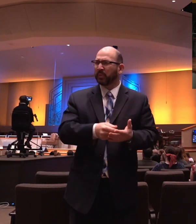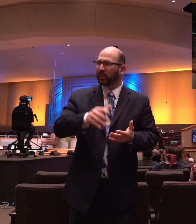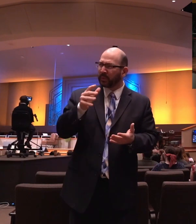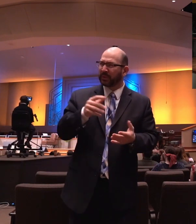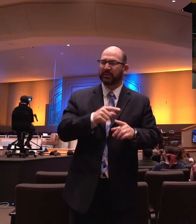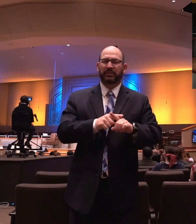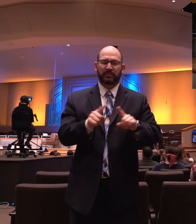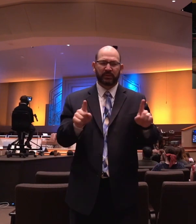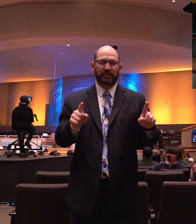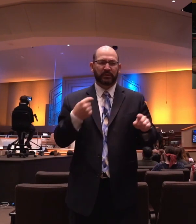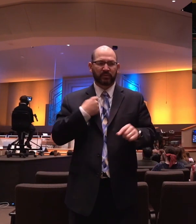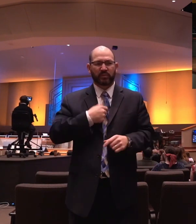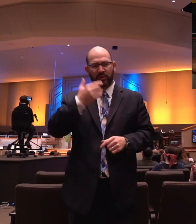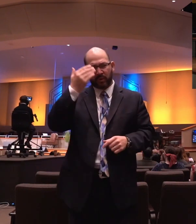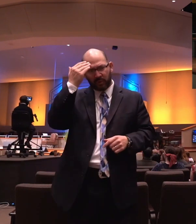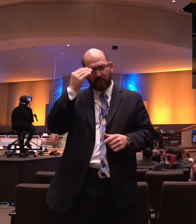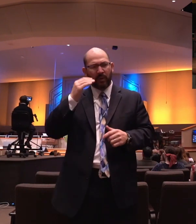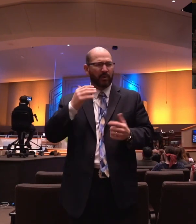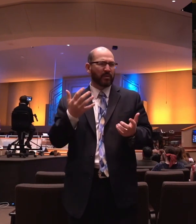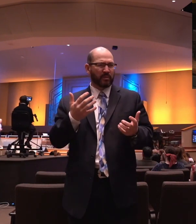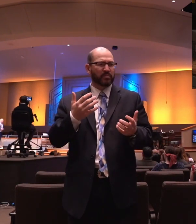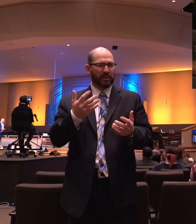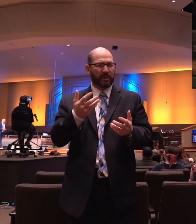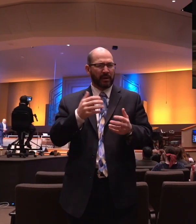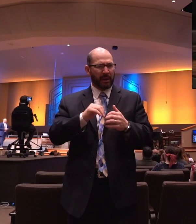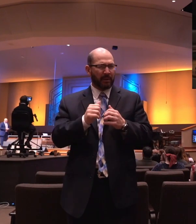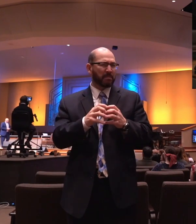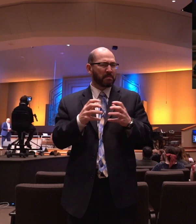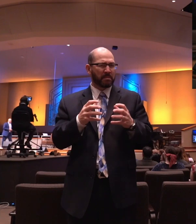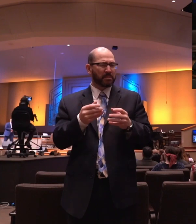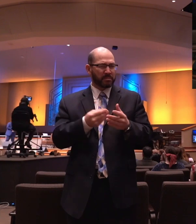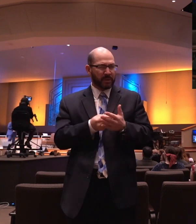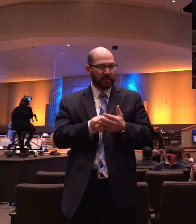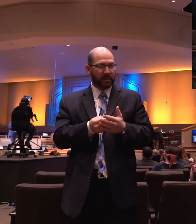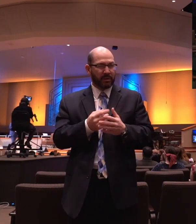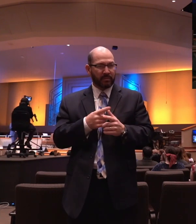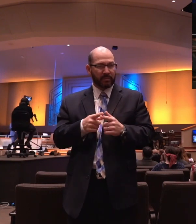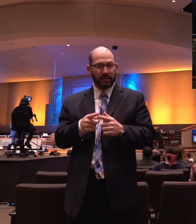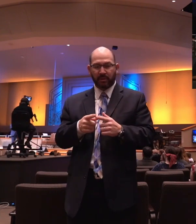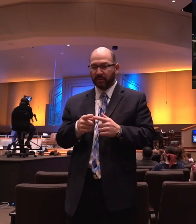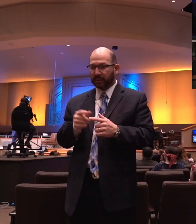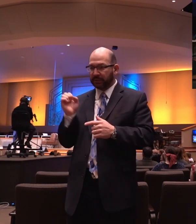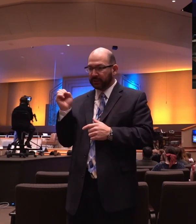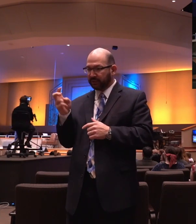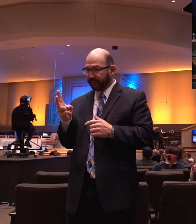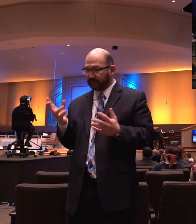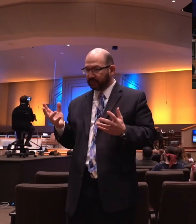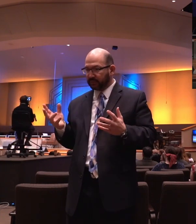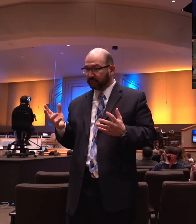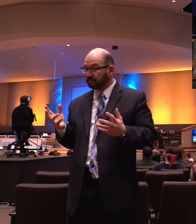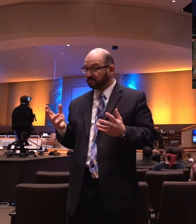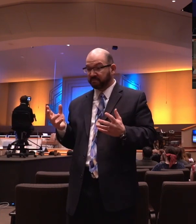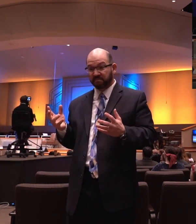but at least we knew what we had to live on and it dawned on me that evangelism,